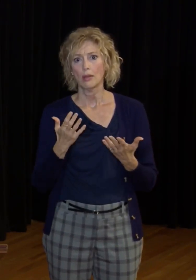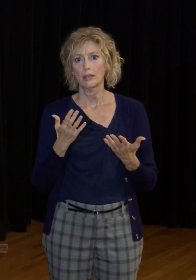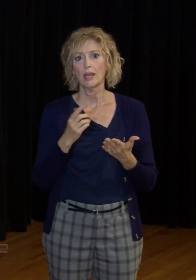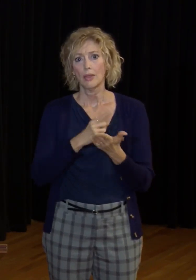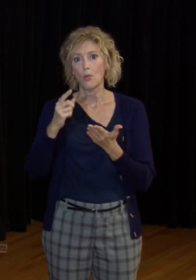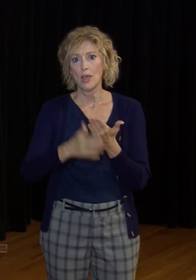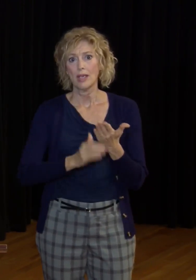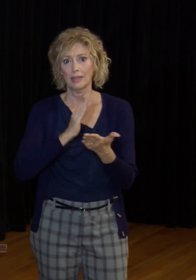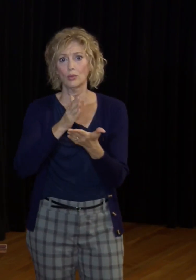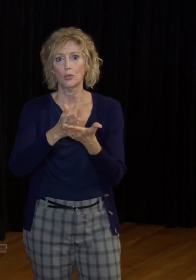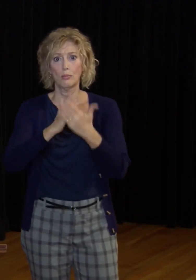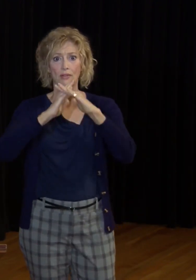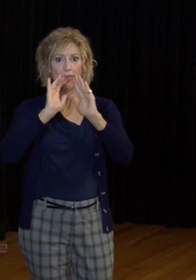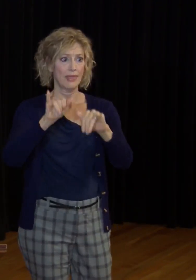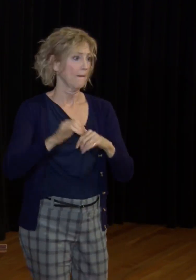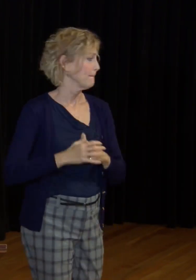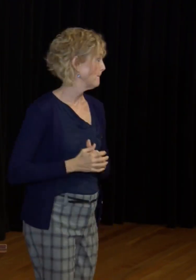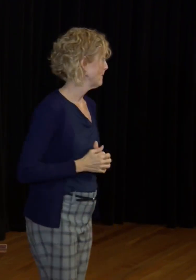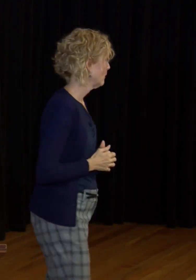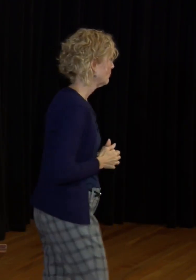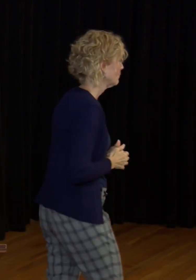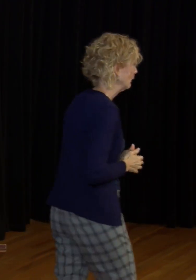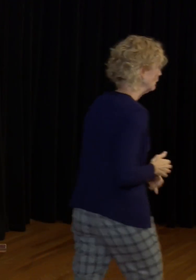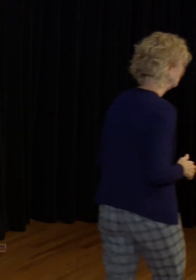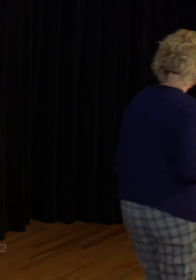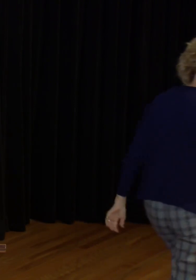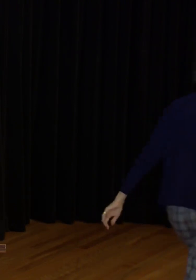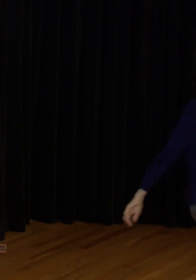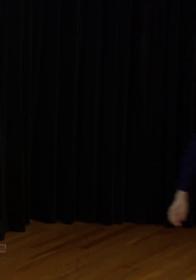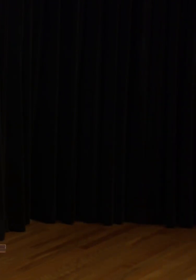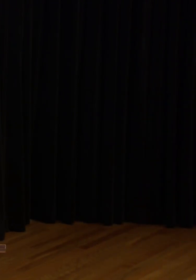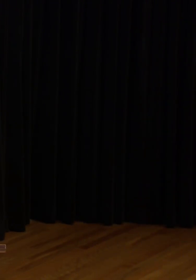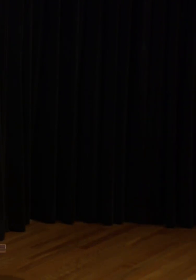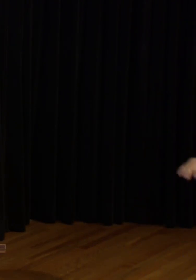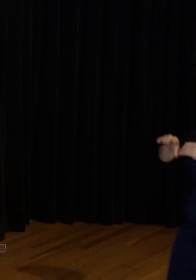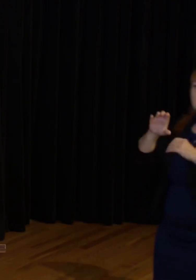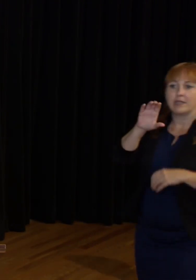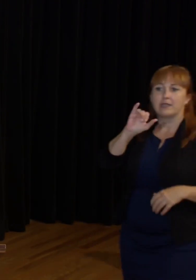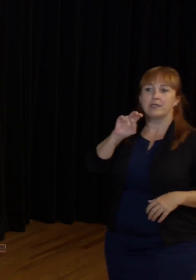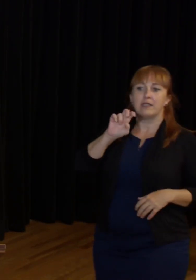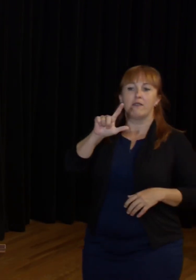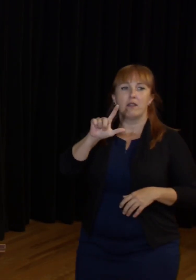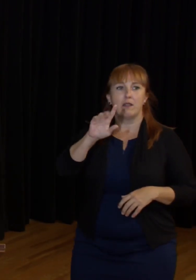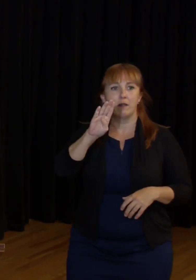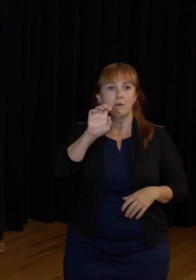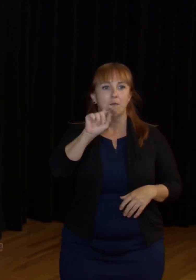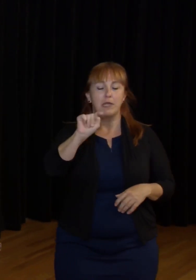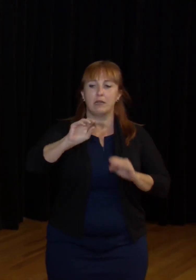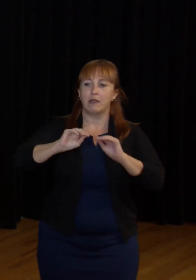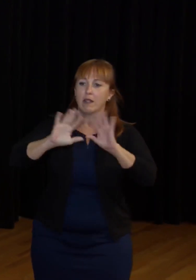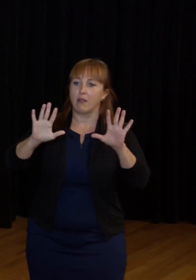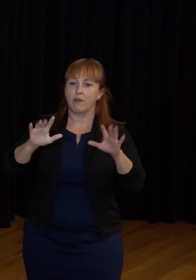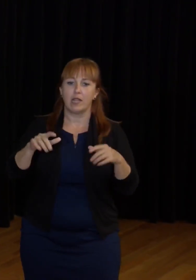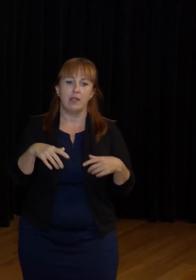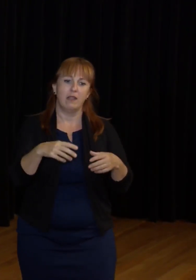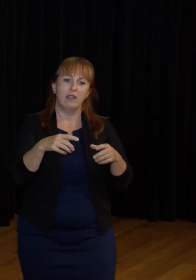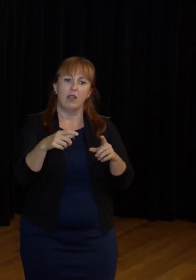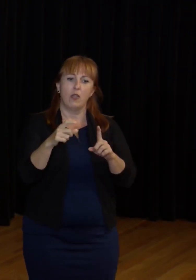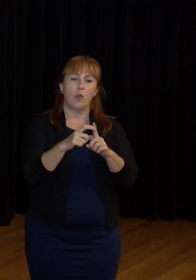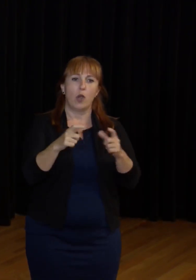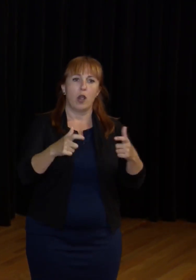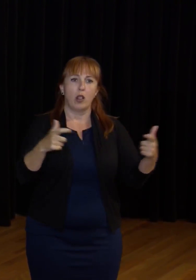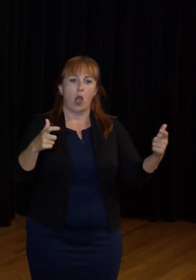happening. Tailing on that, Stuart Yurton with Civil Beat wants to know if you can clarify large gatherings again. Yep.